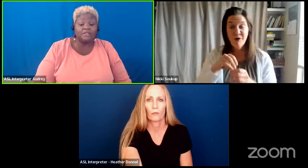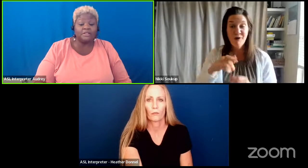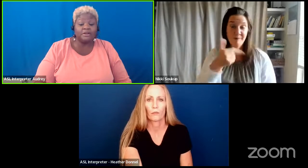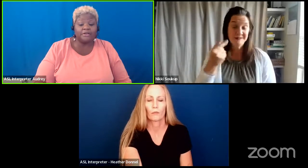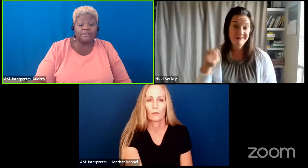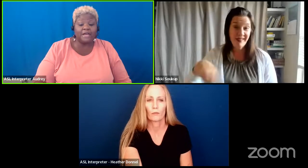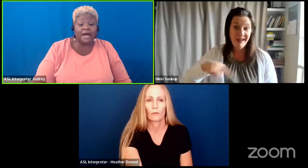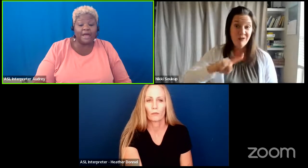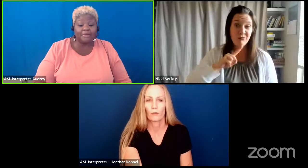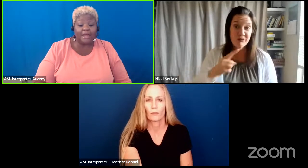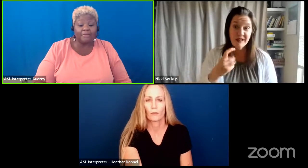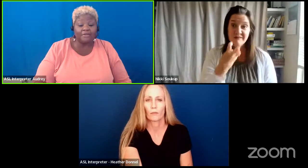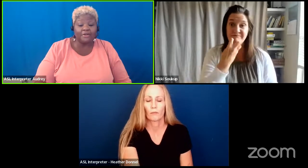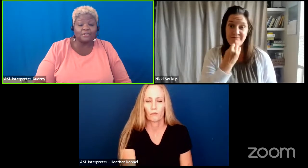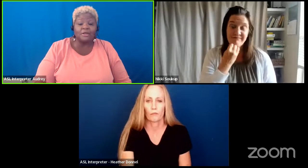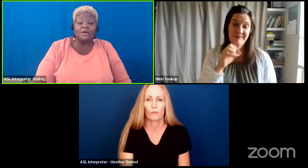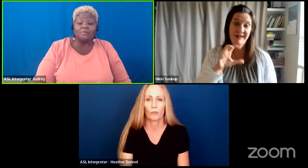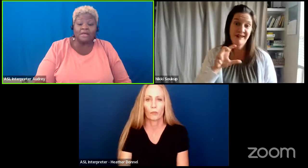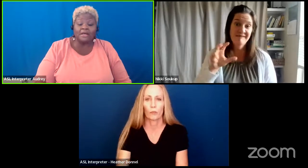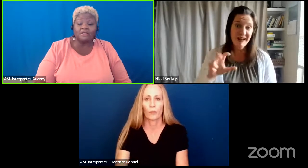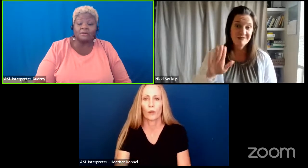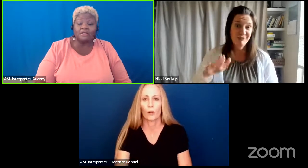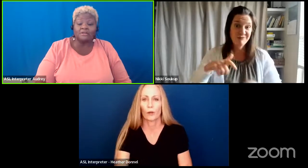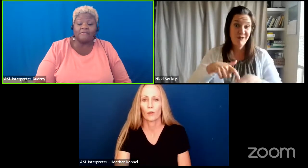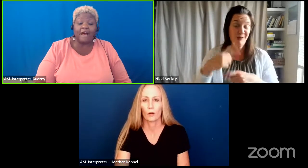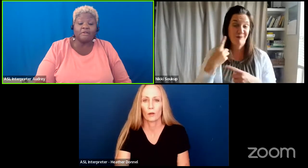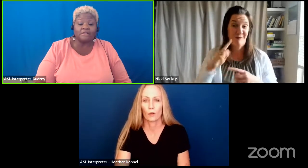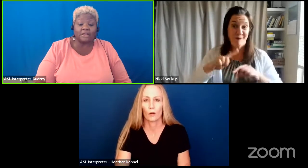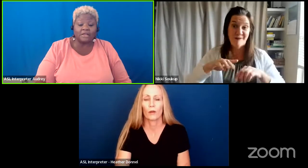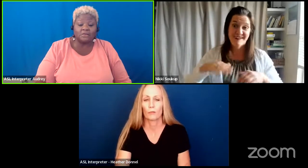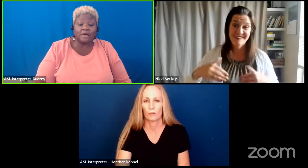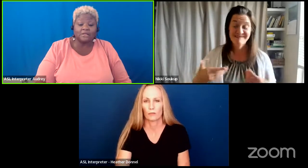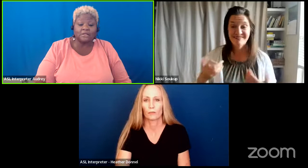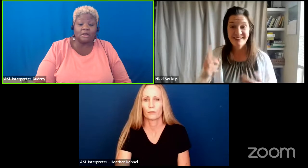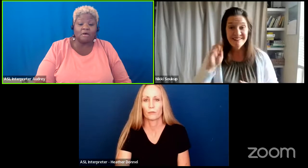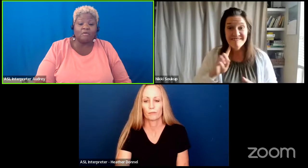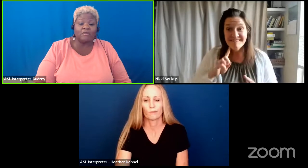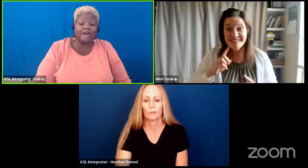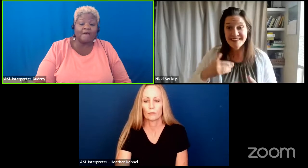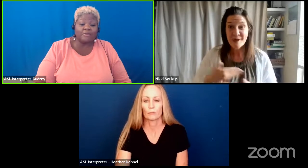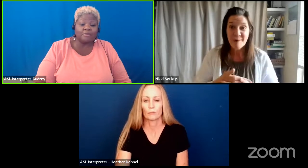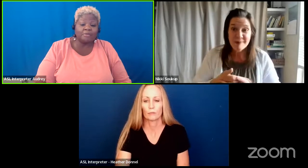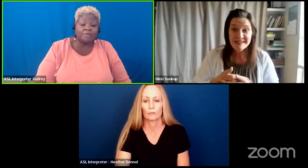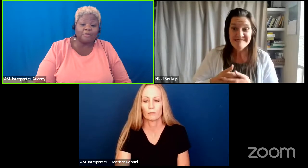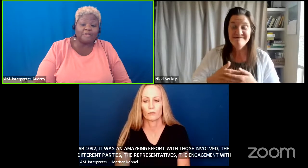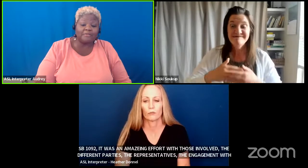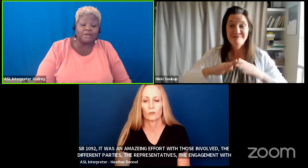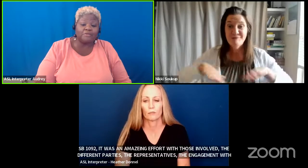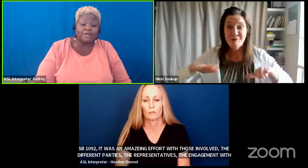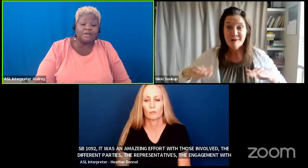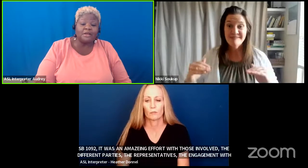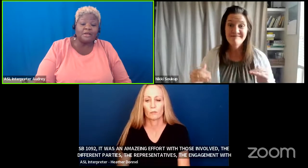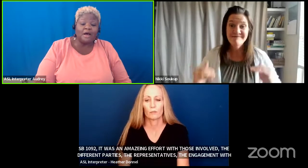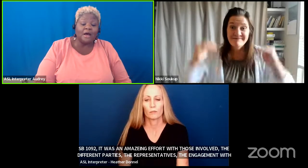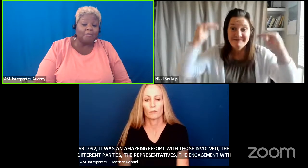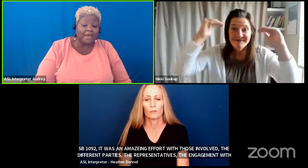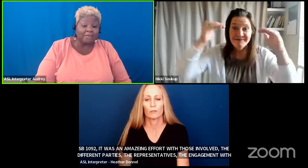the volunteering their time and effort, because it is a value to us. Over 500 people, deaf